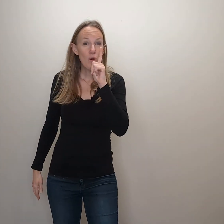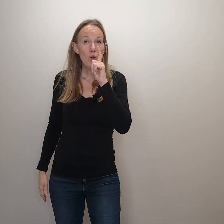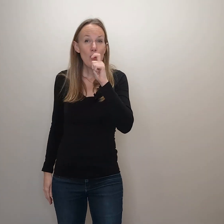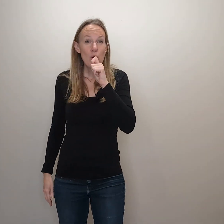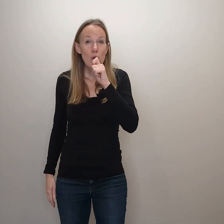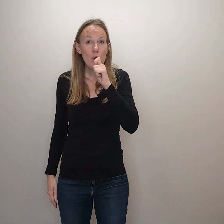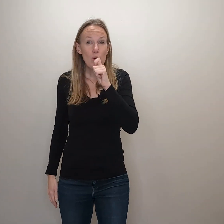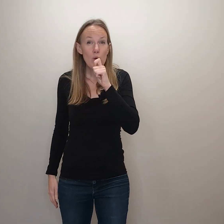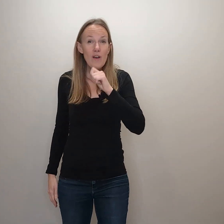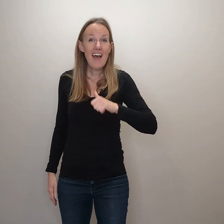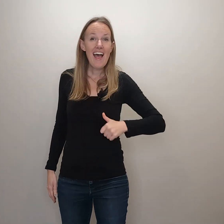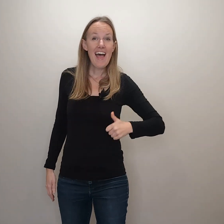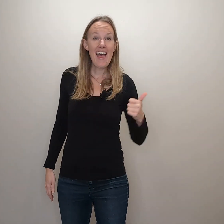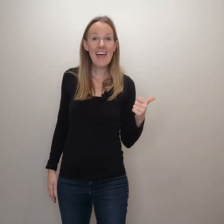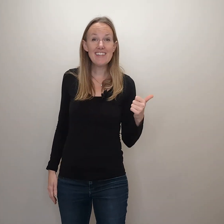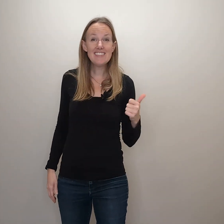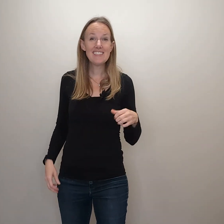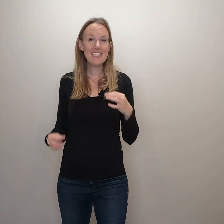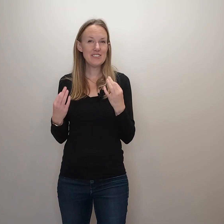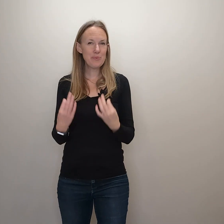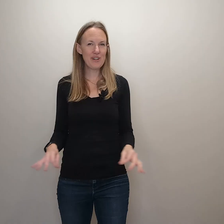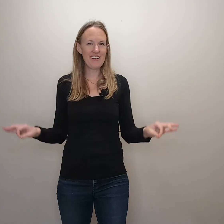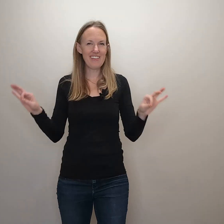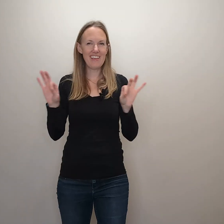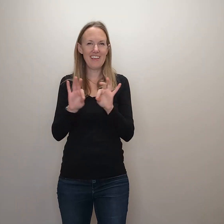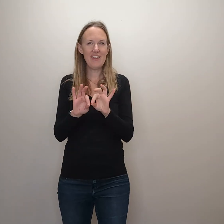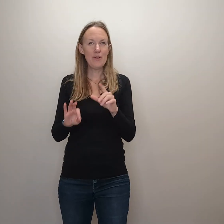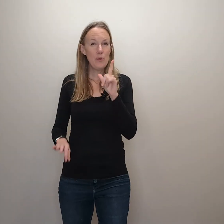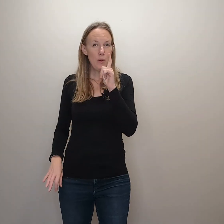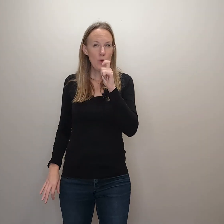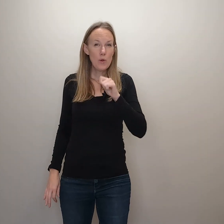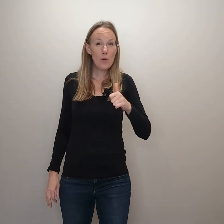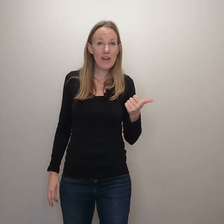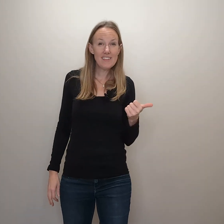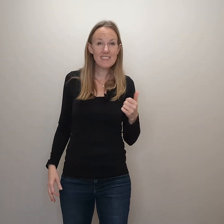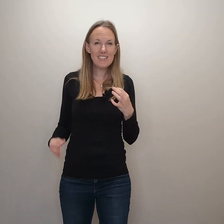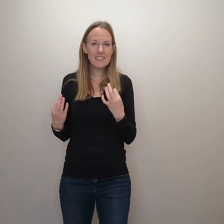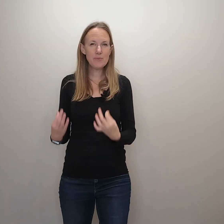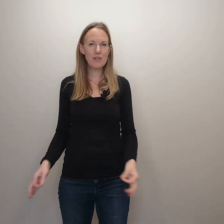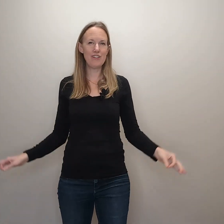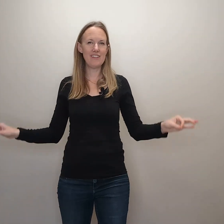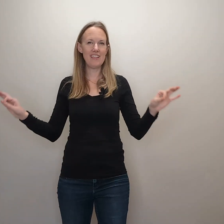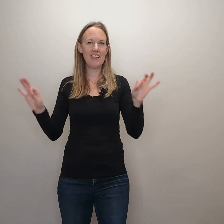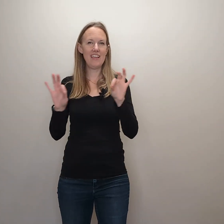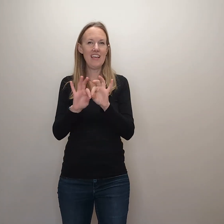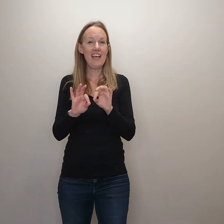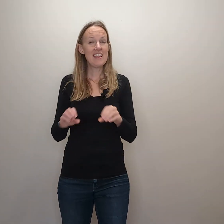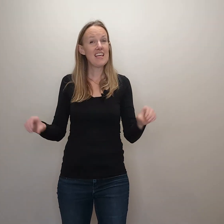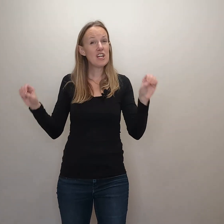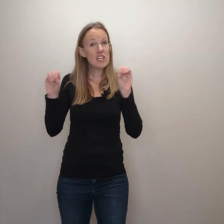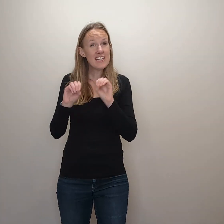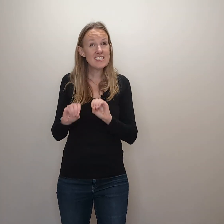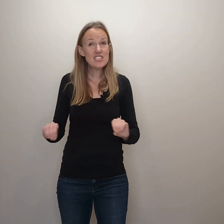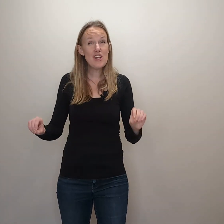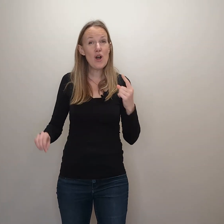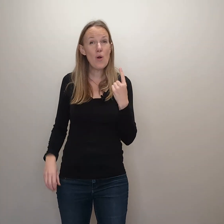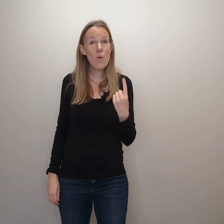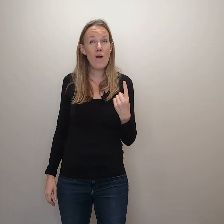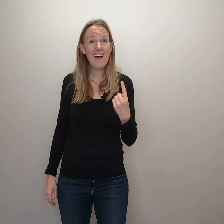so who else is worthy? Who else is worthy? There is no